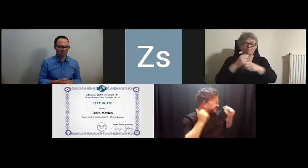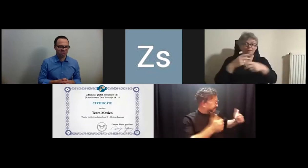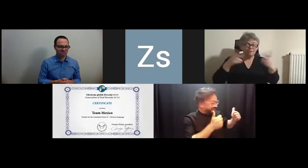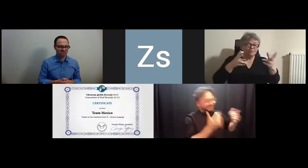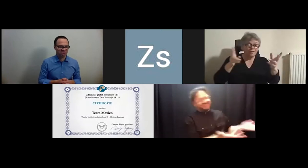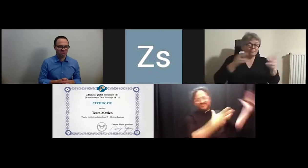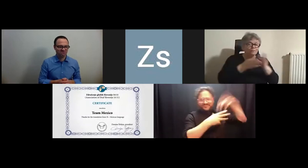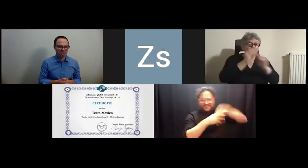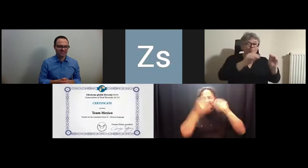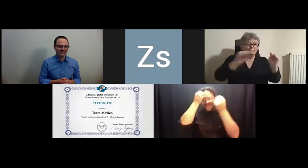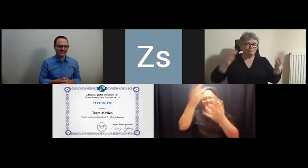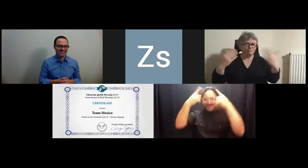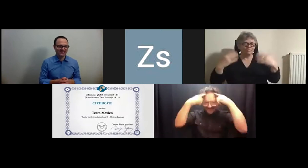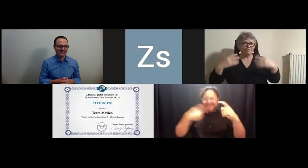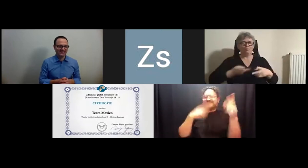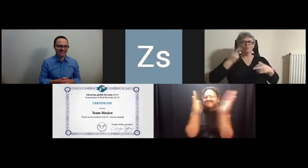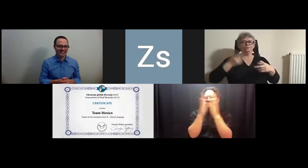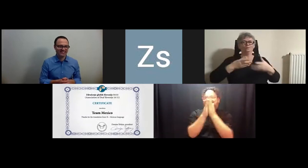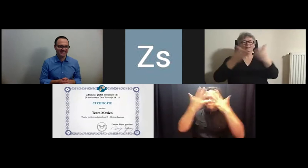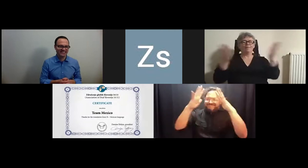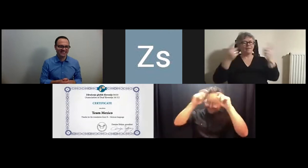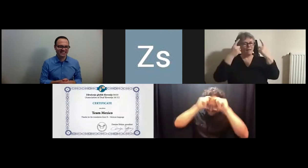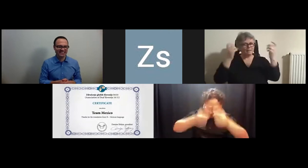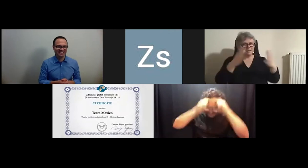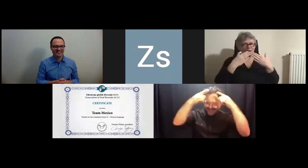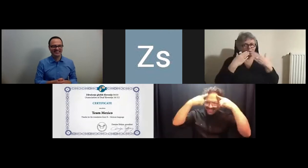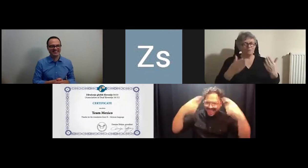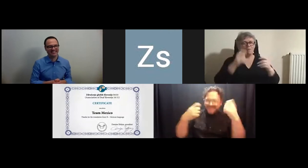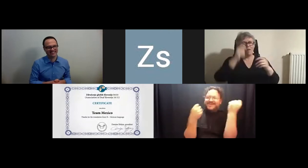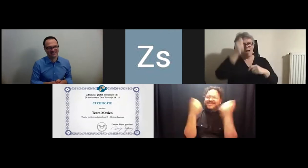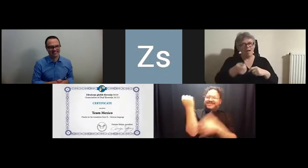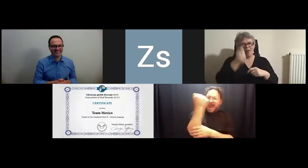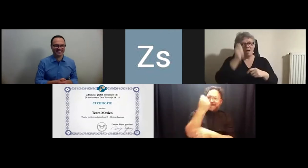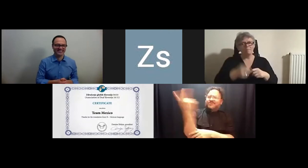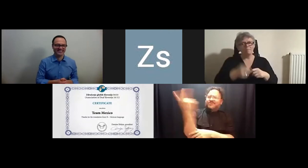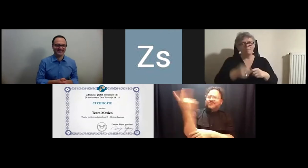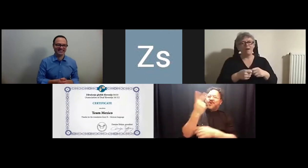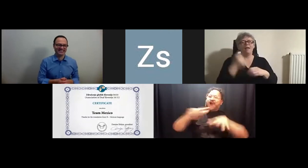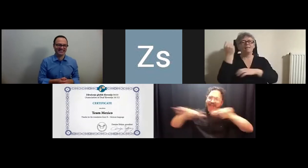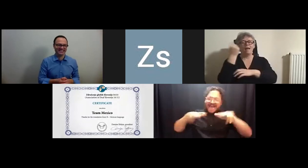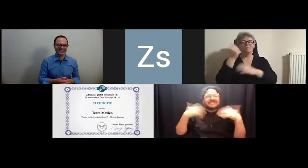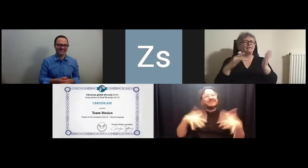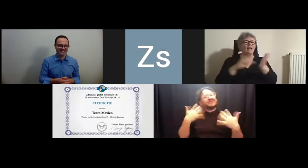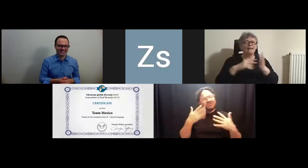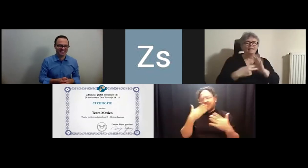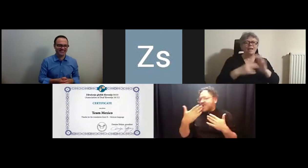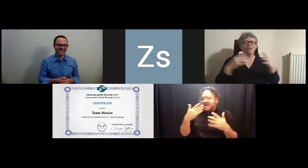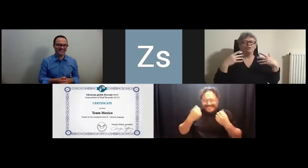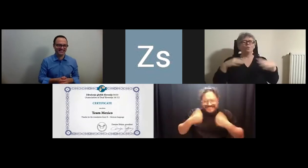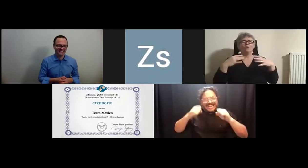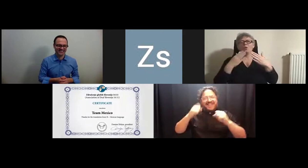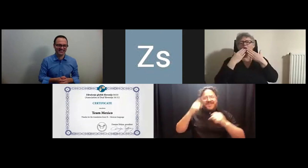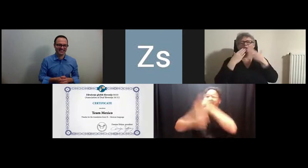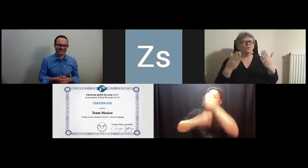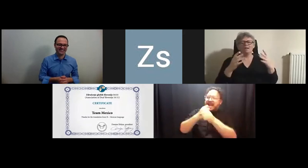work. And I look forward to involving more people. Thank you. Thank you, Dami and Dami, for